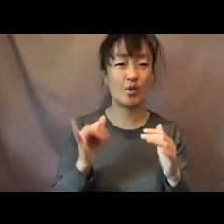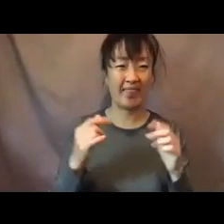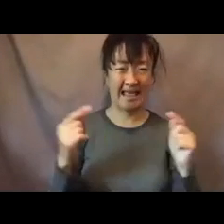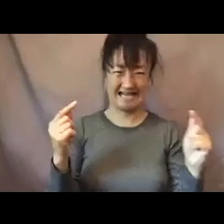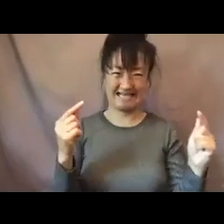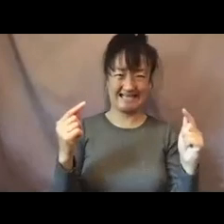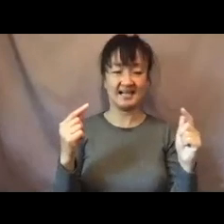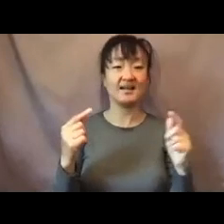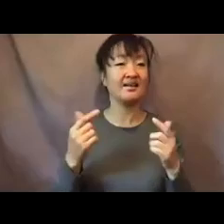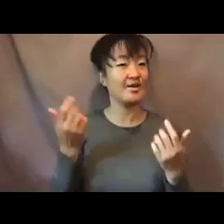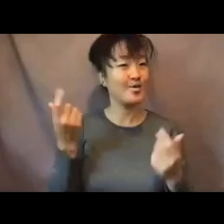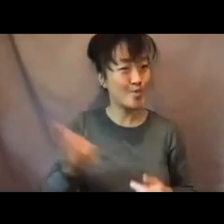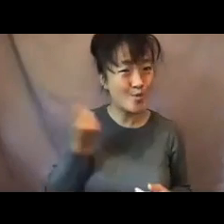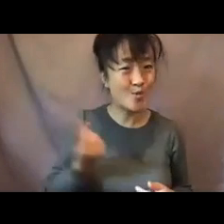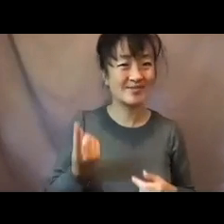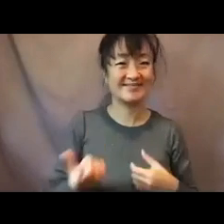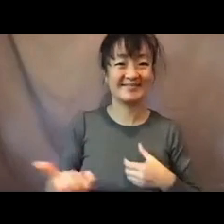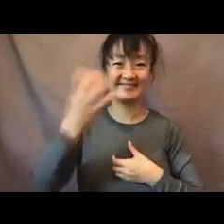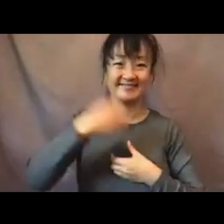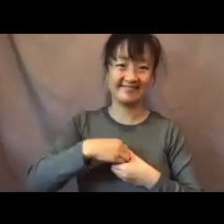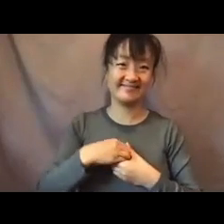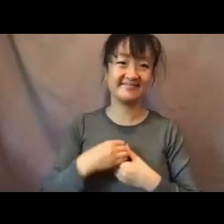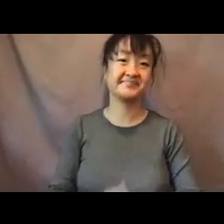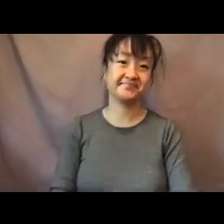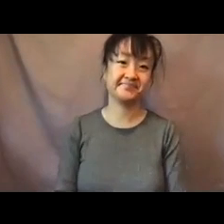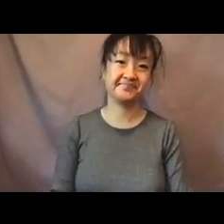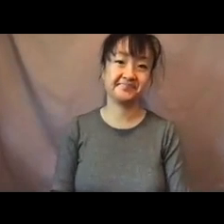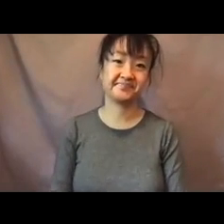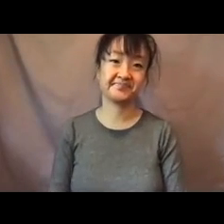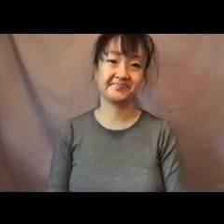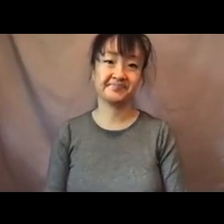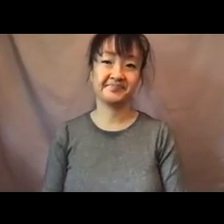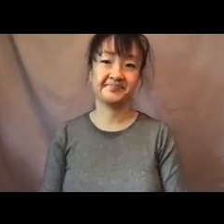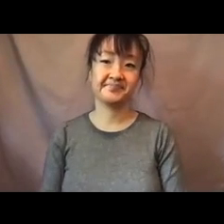with all the time. Right?